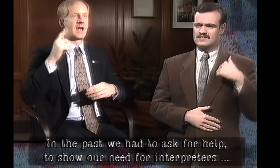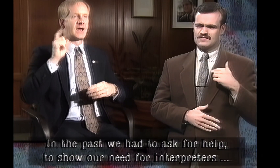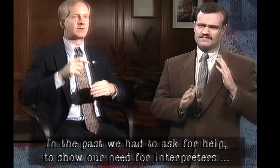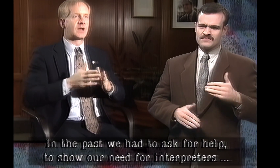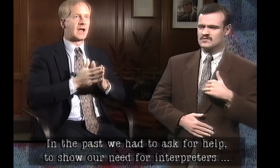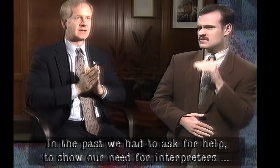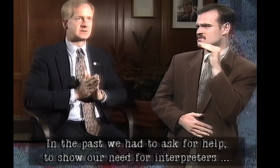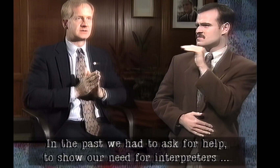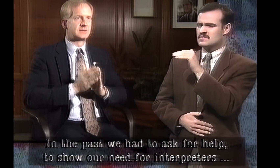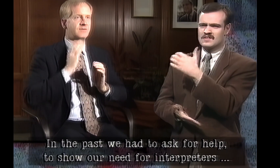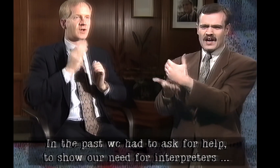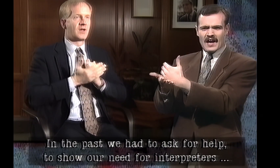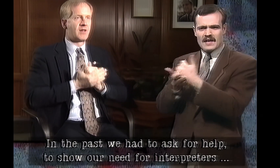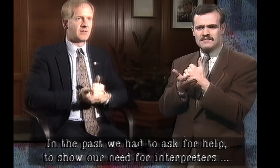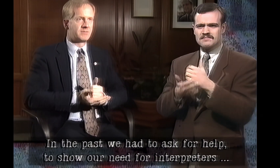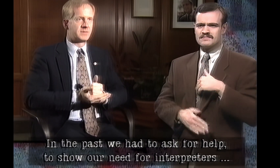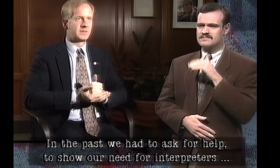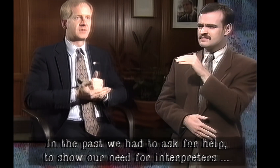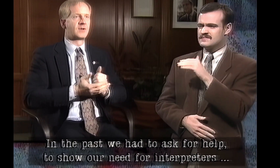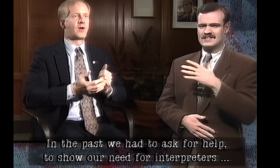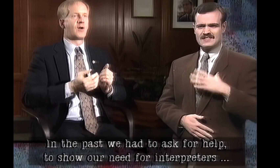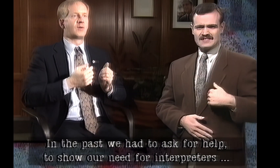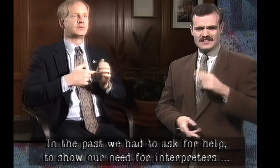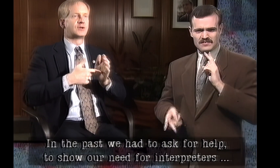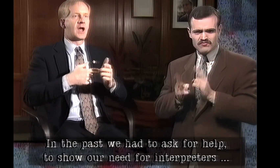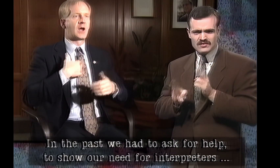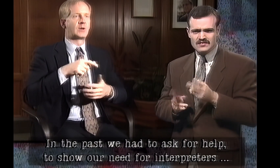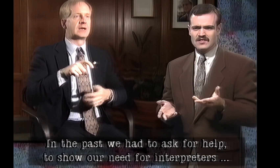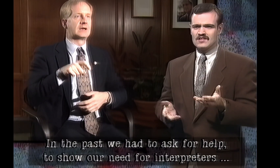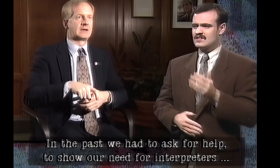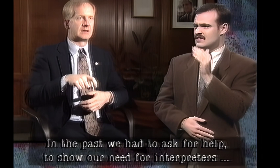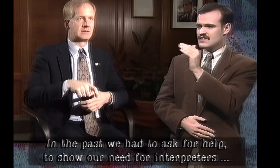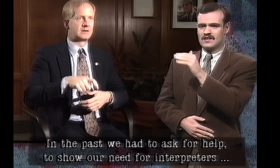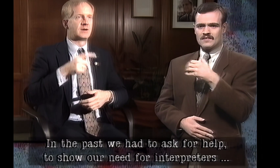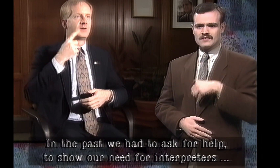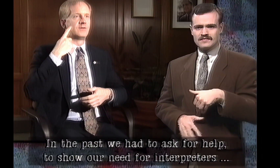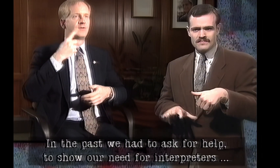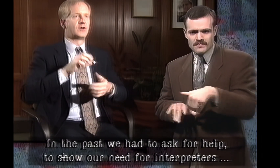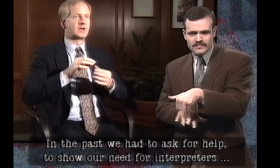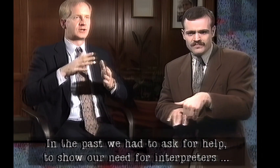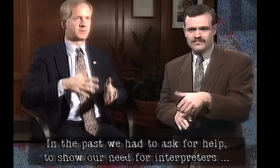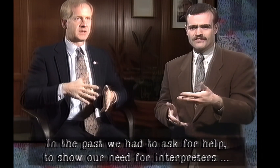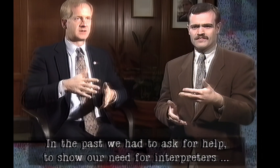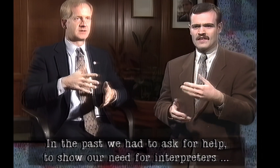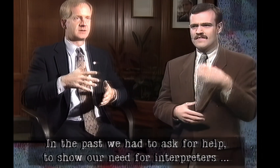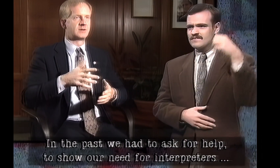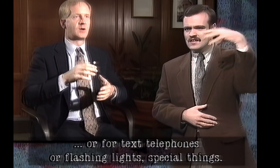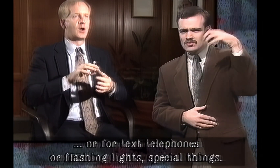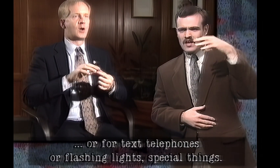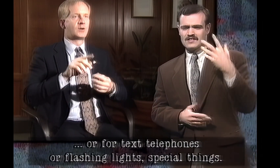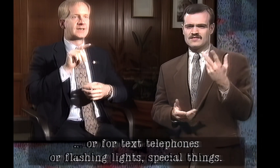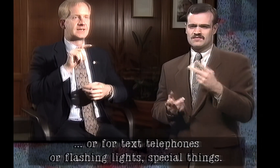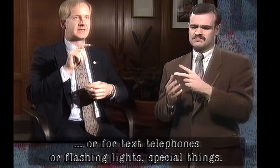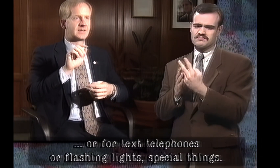the past, we had to ask for help. We had to show our need for interpreters,